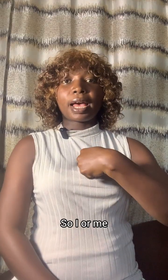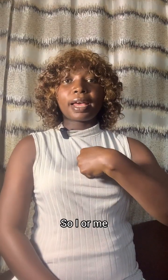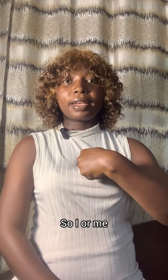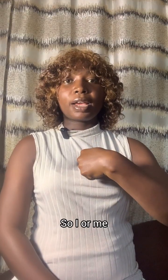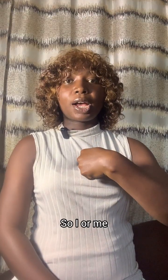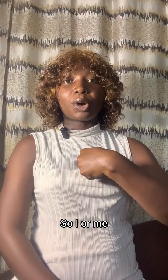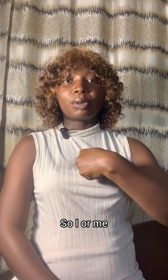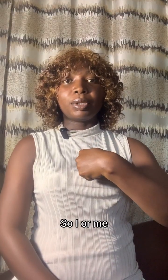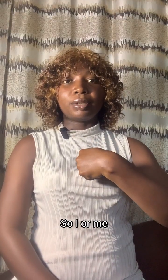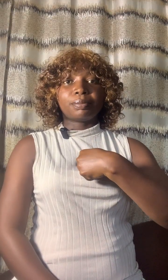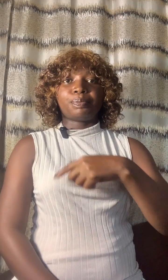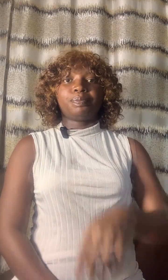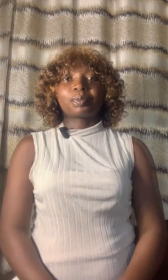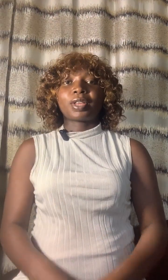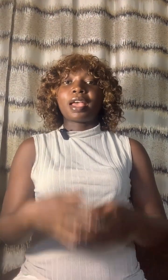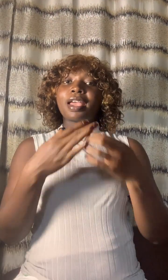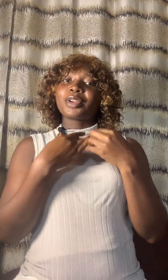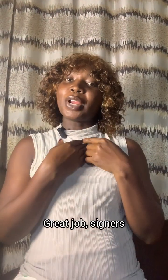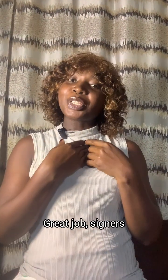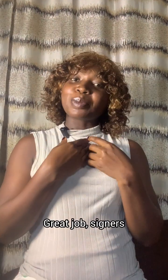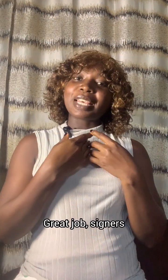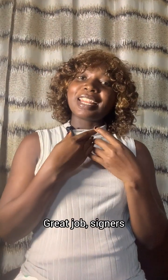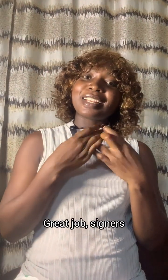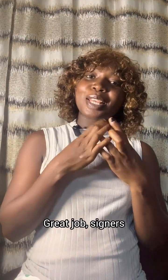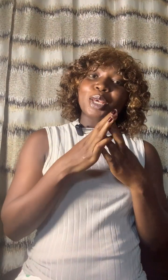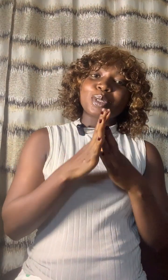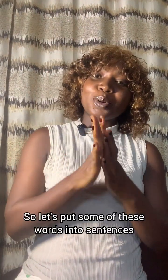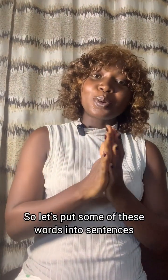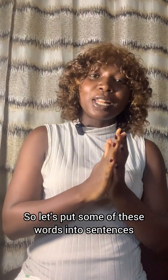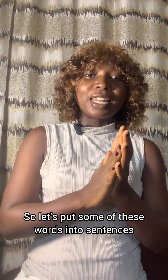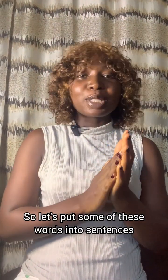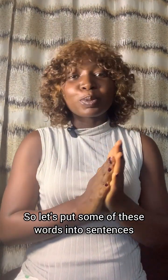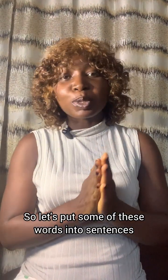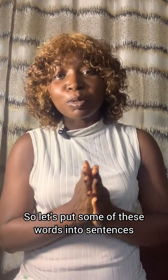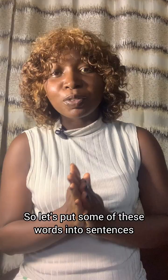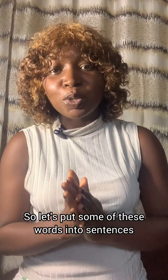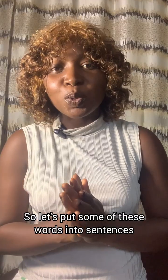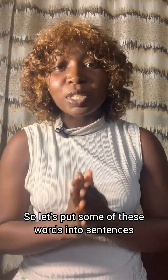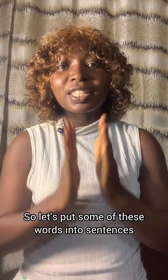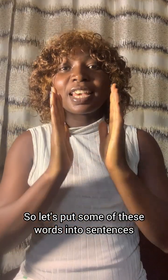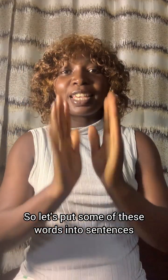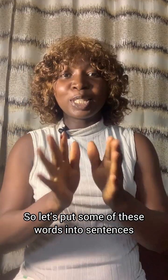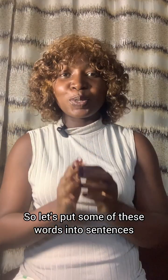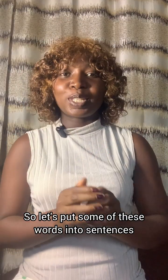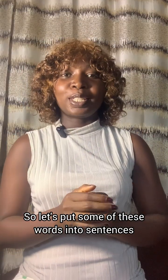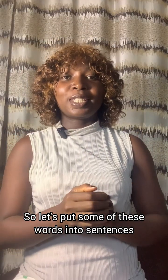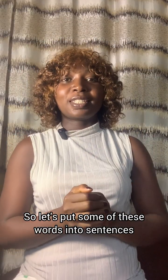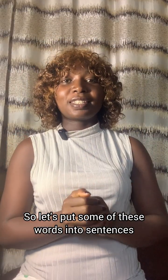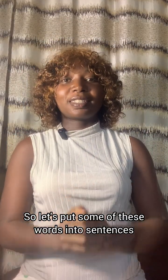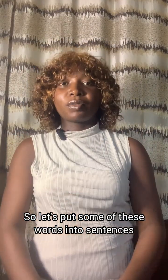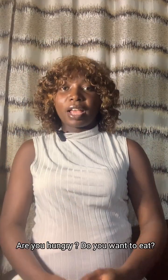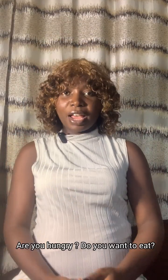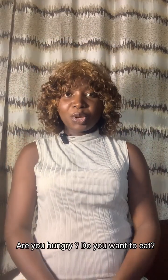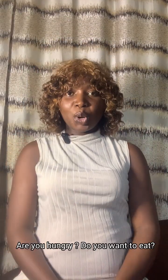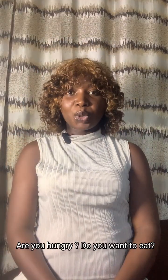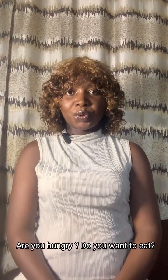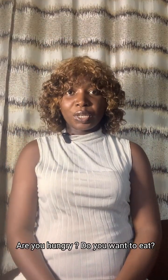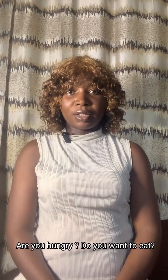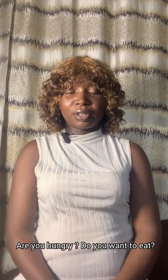I or me. Great job, signers. So, let's put some of these words into sentences. Are you hungry?